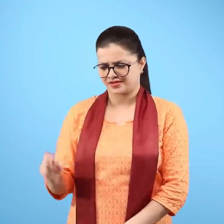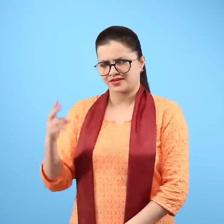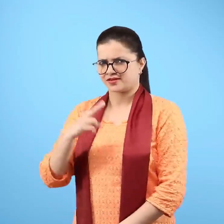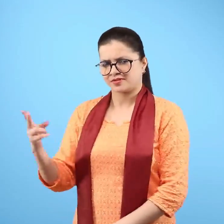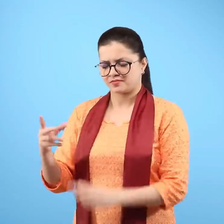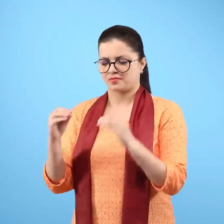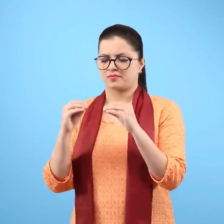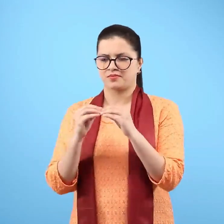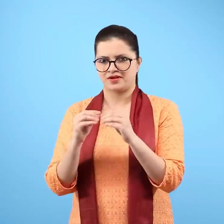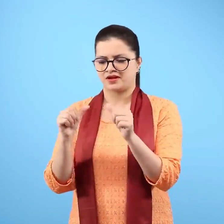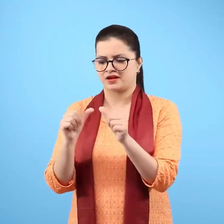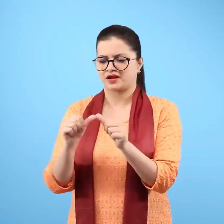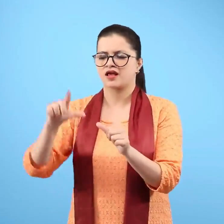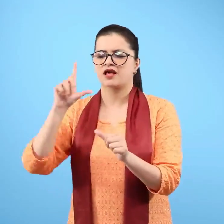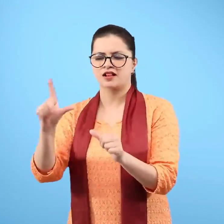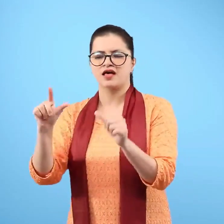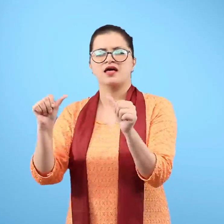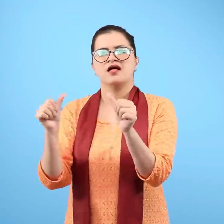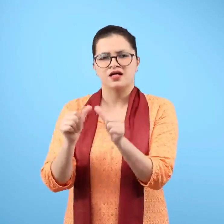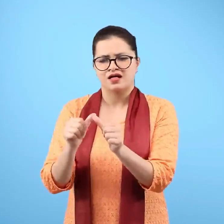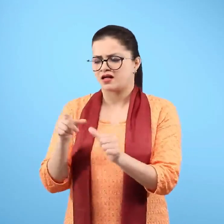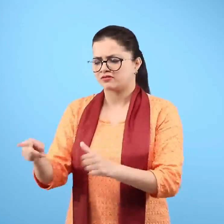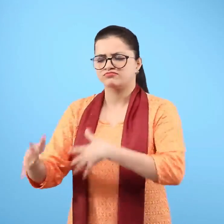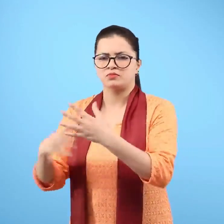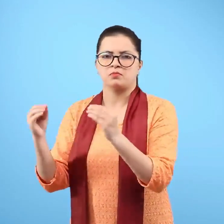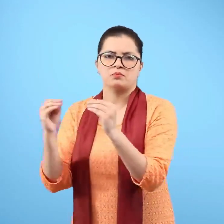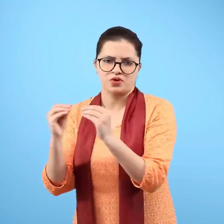Bala is standing on the sea coast